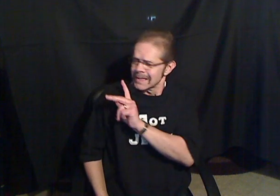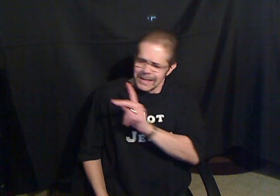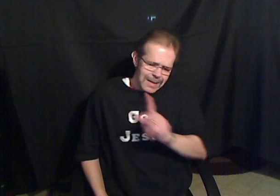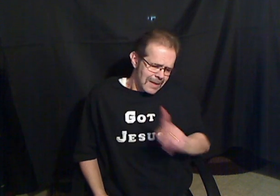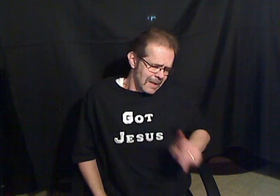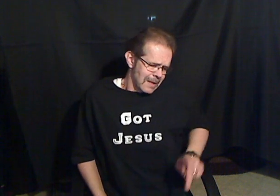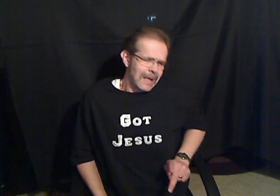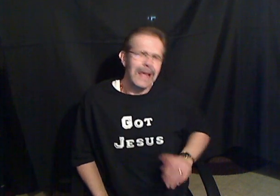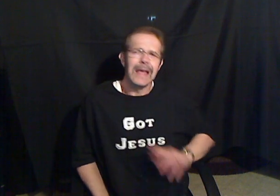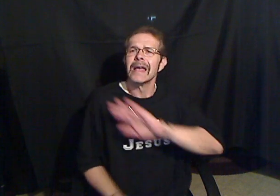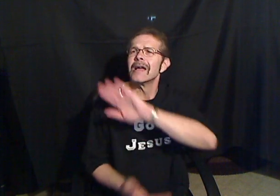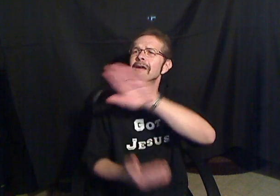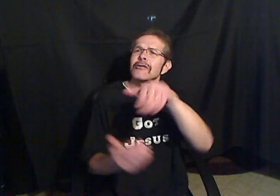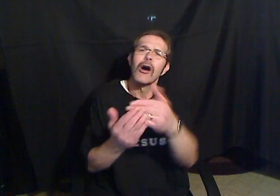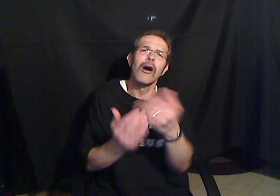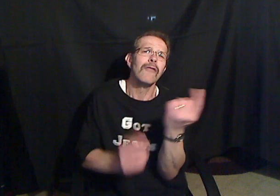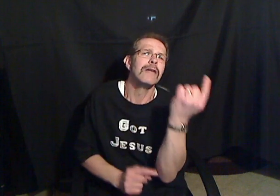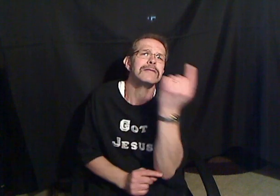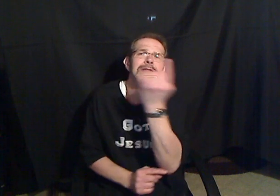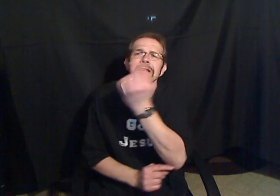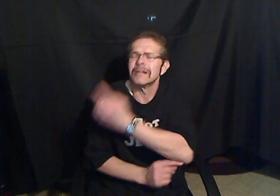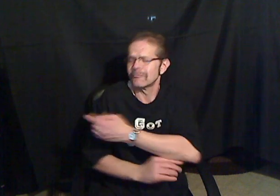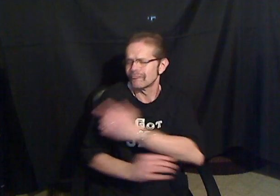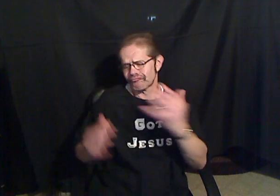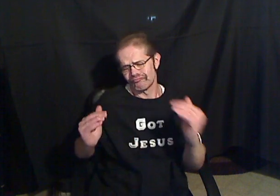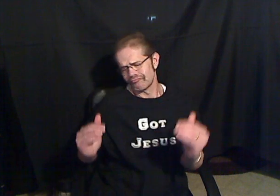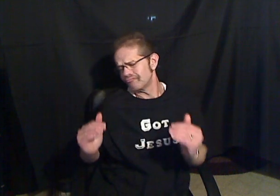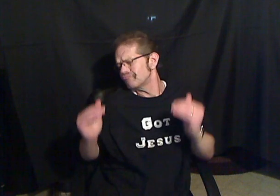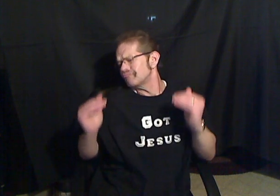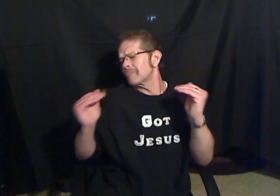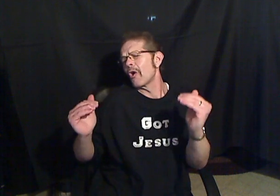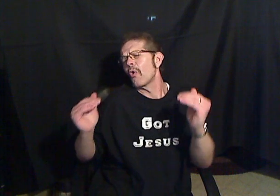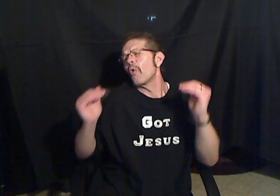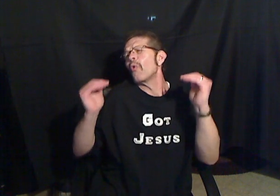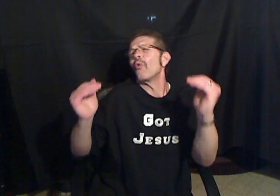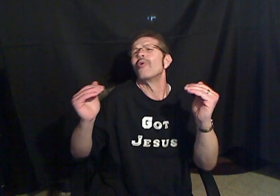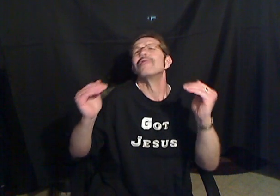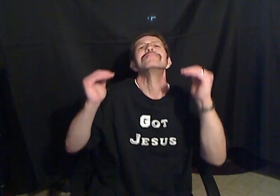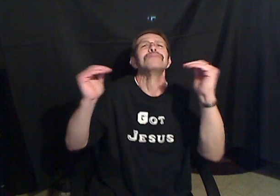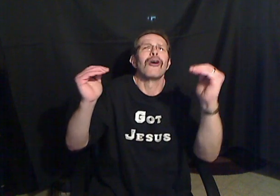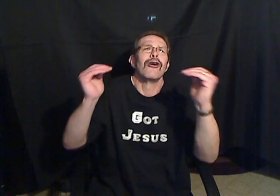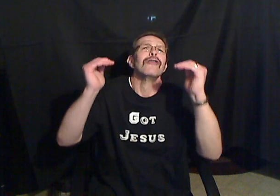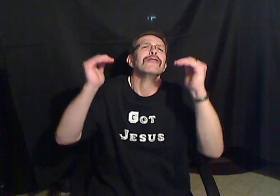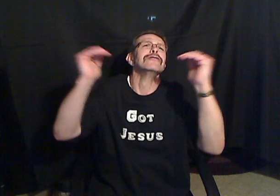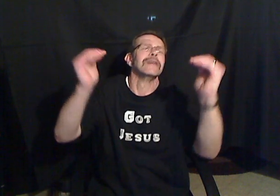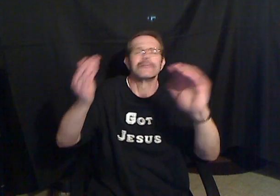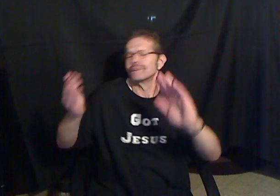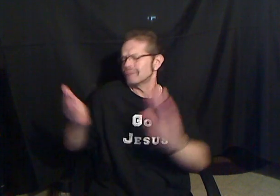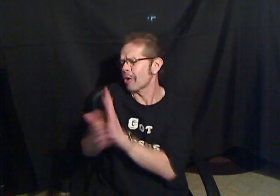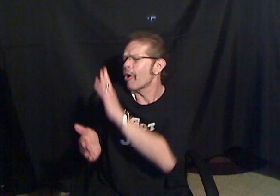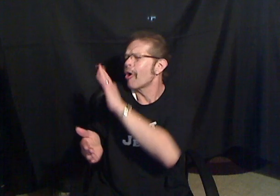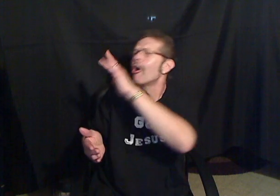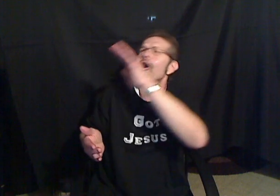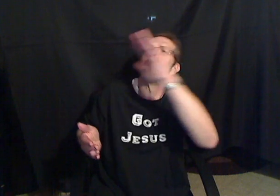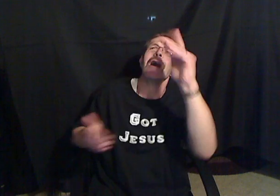King of all days, oh so highly exalted, glorious